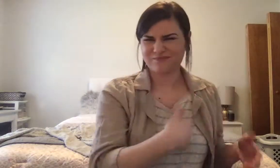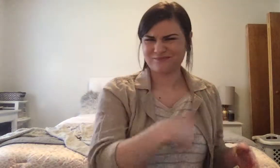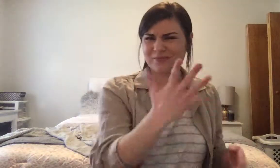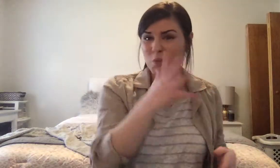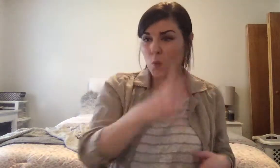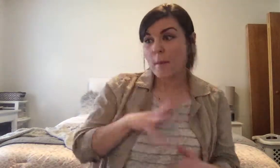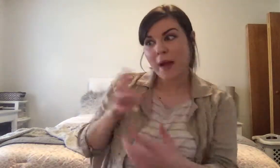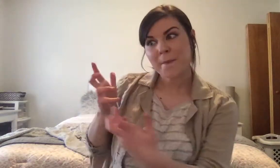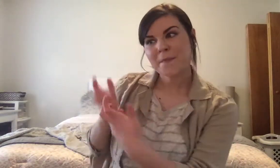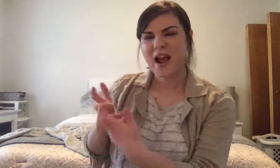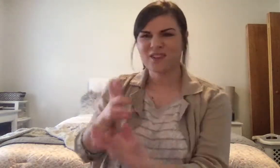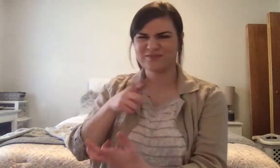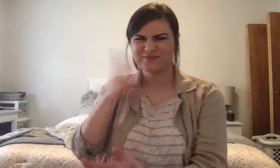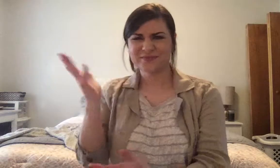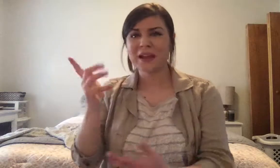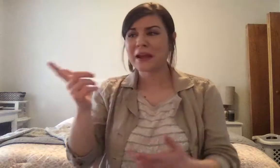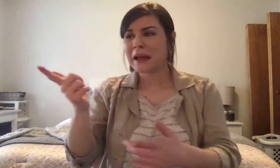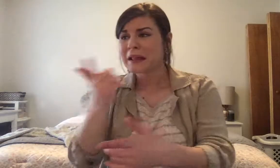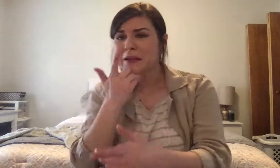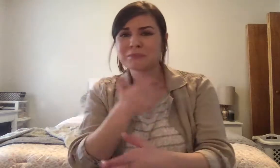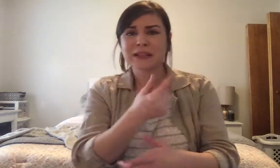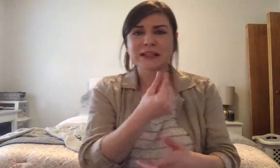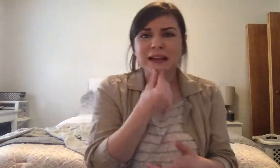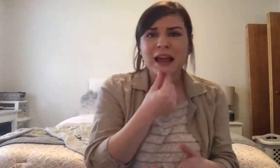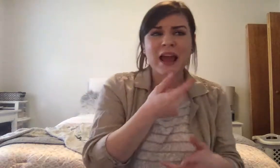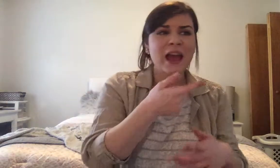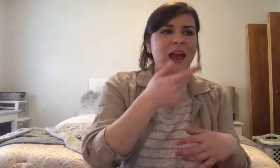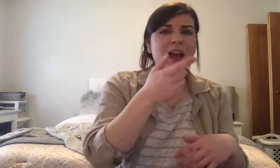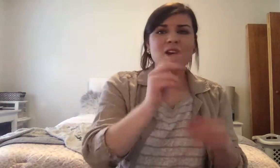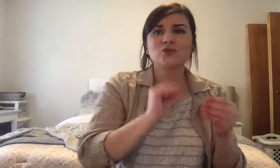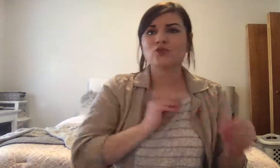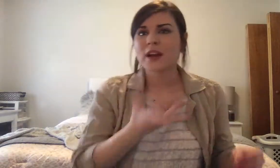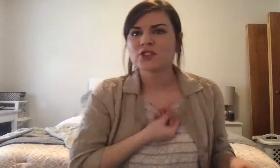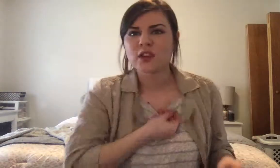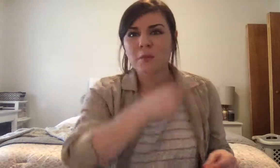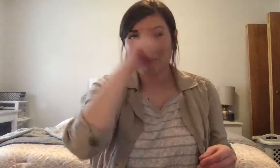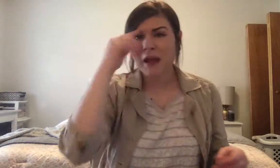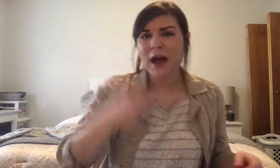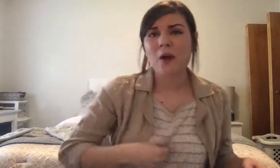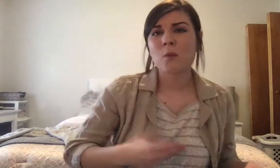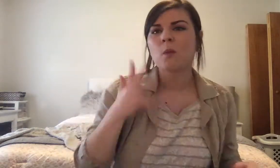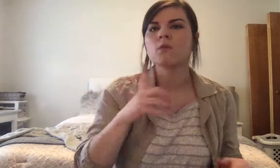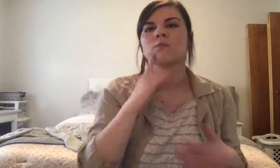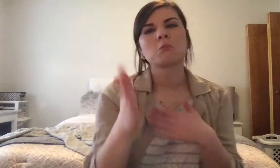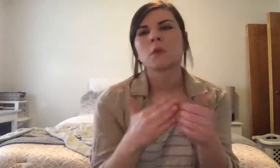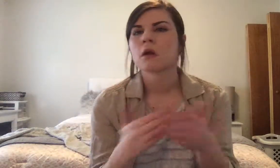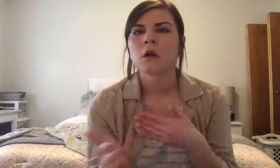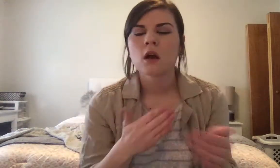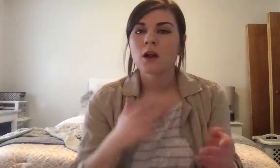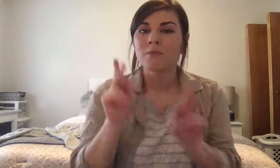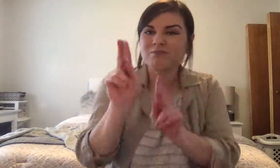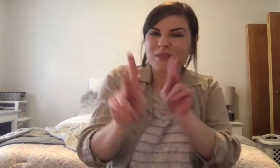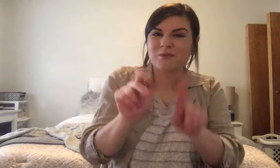someone's lesbian, gay, bisexual, transgendered, black, white. It doesn't matter to me. People are people no matter what,